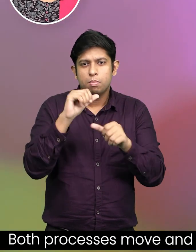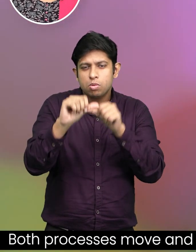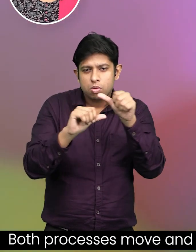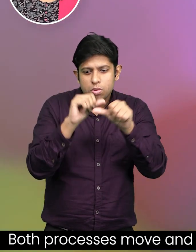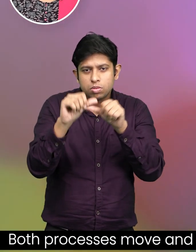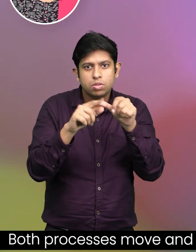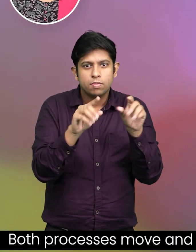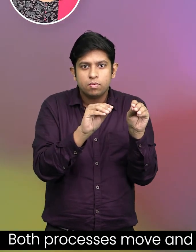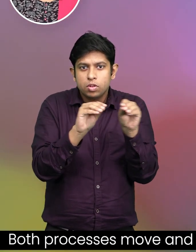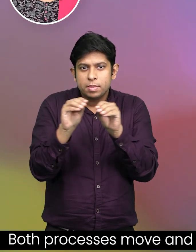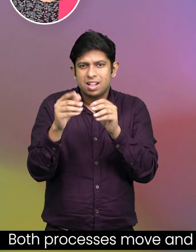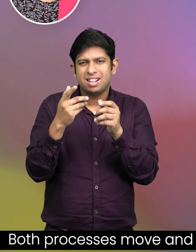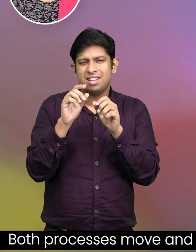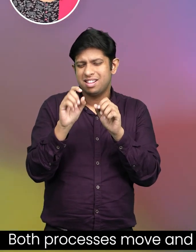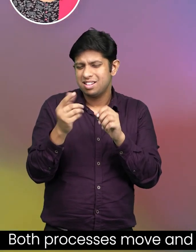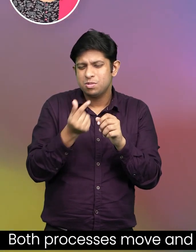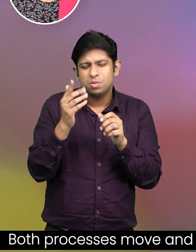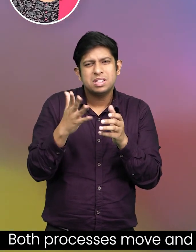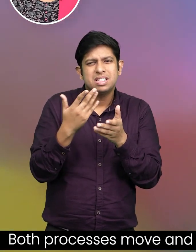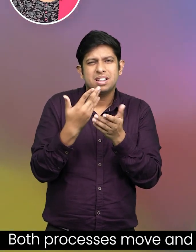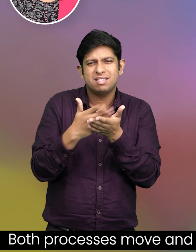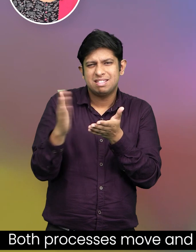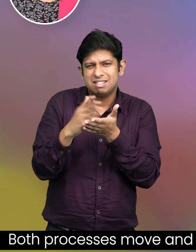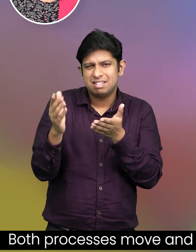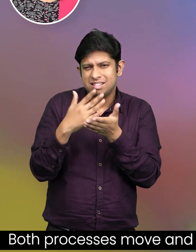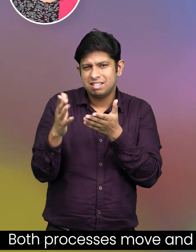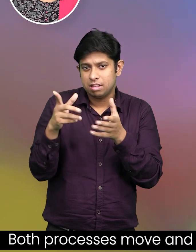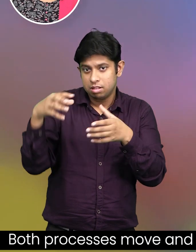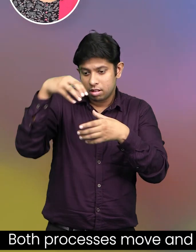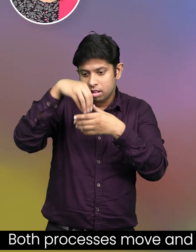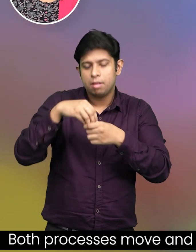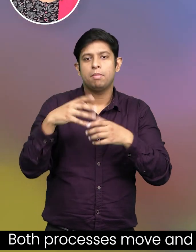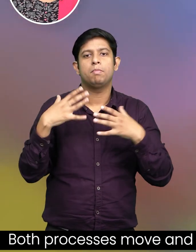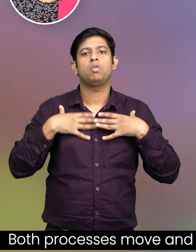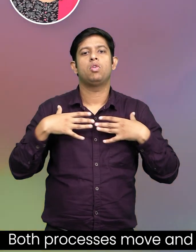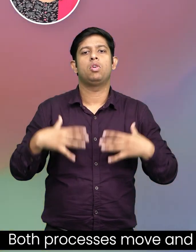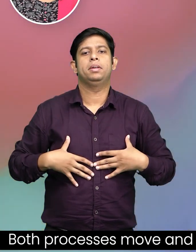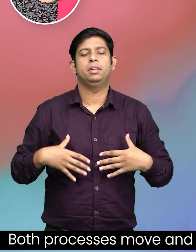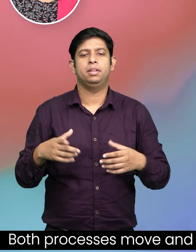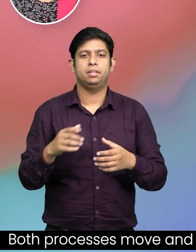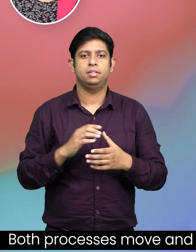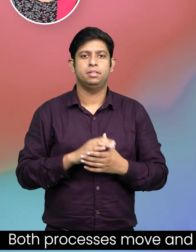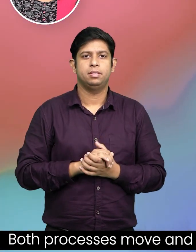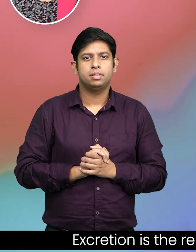processes move and eliminate unwanted components from the body.